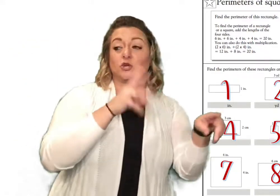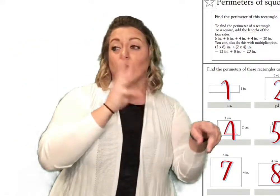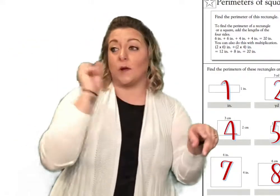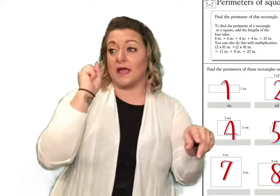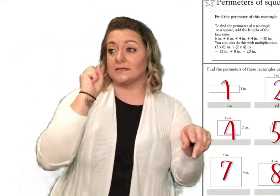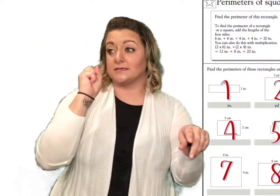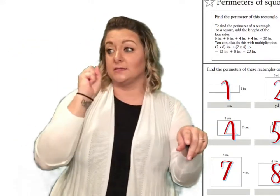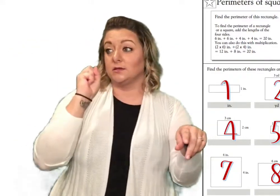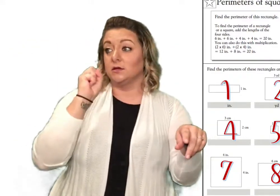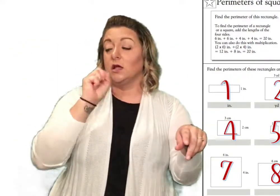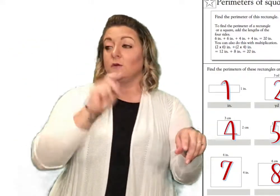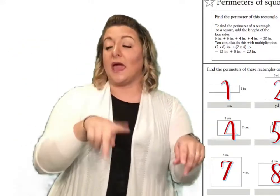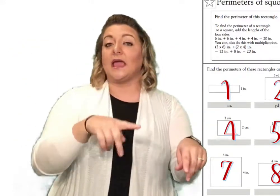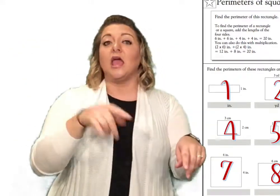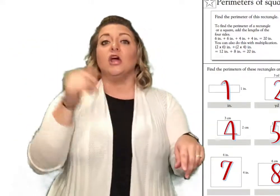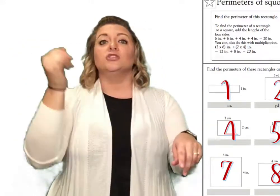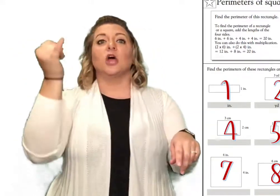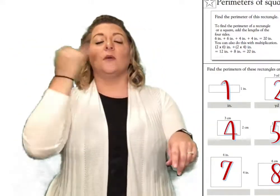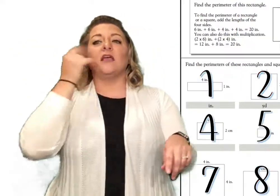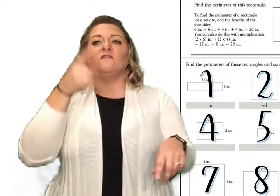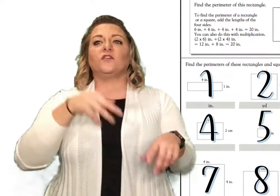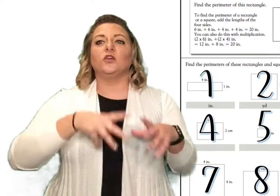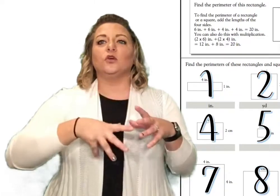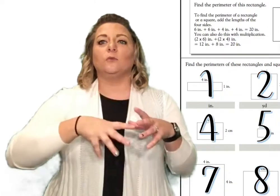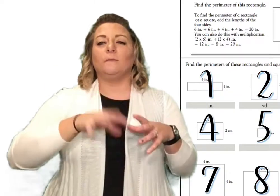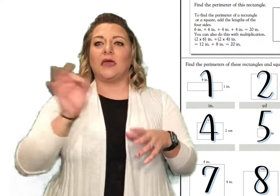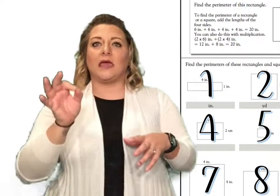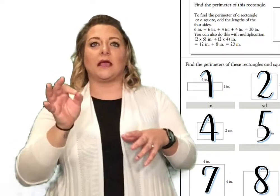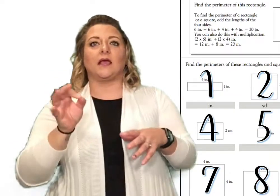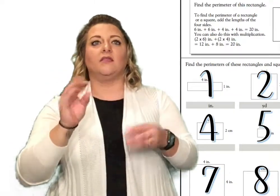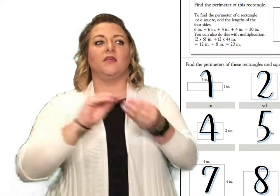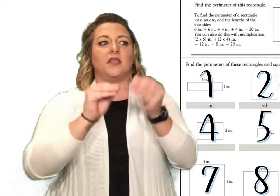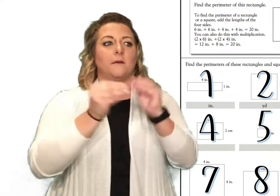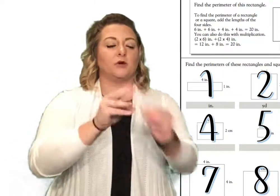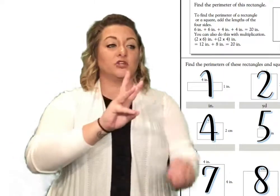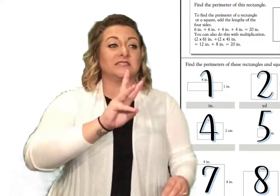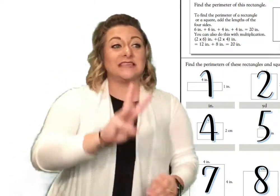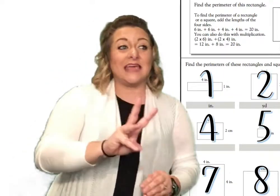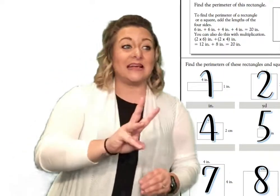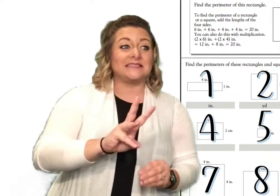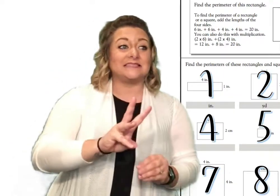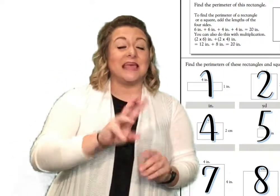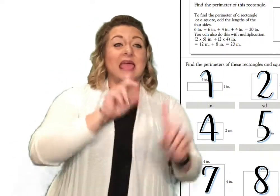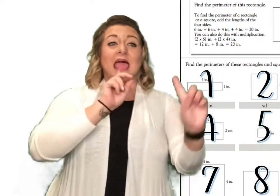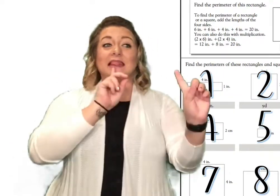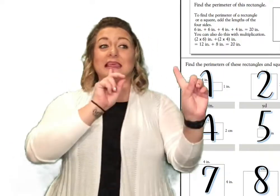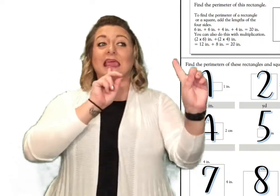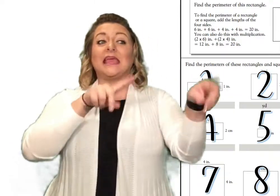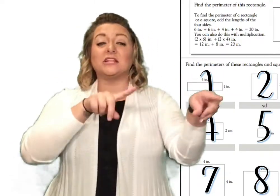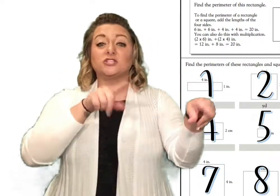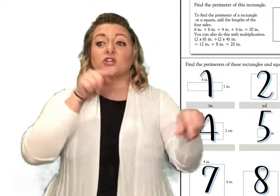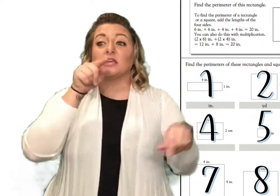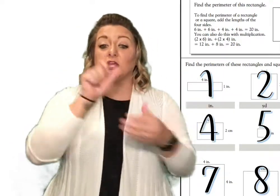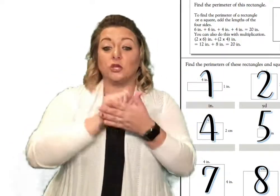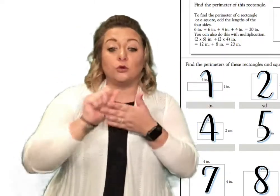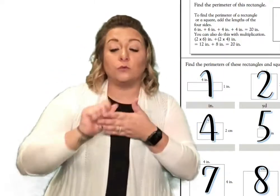answer was. Okay? So if you pick the number 6 and the answer that you